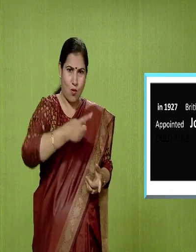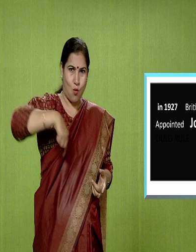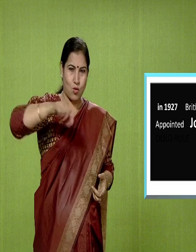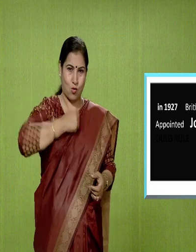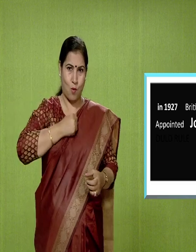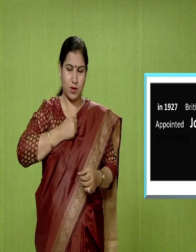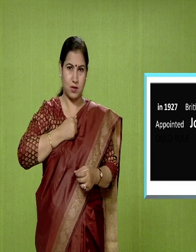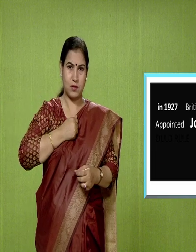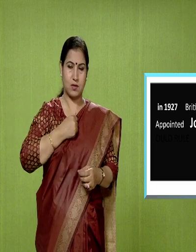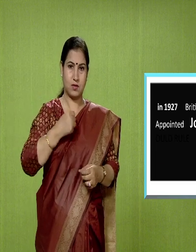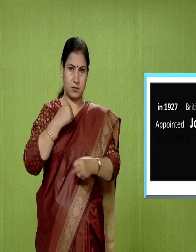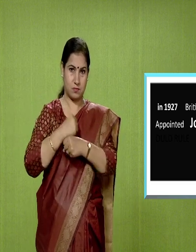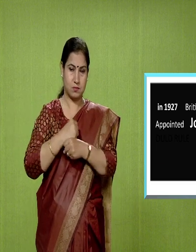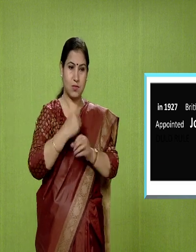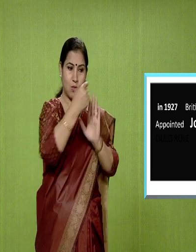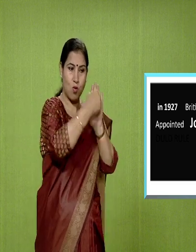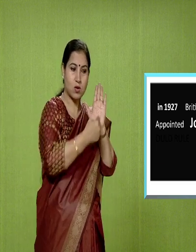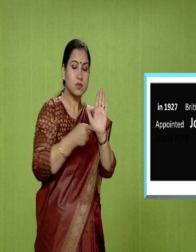the government policies.